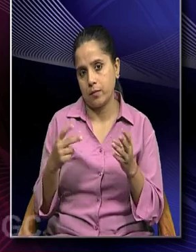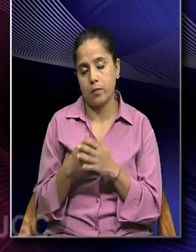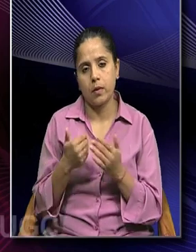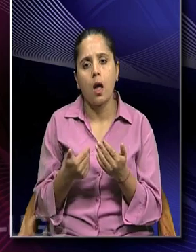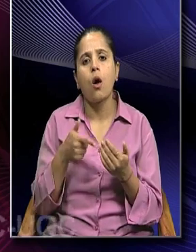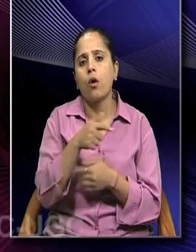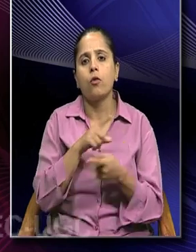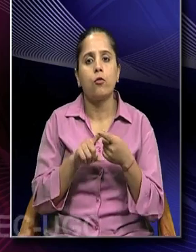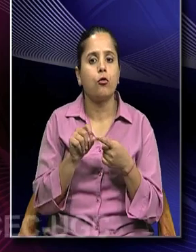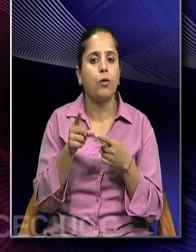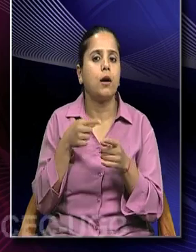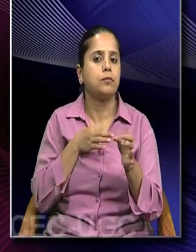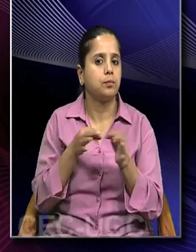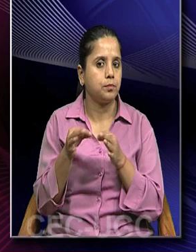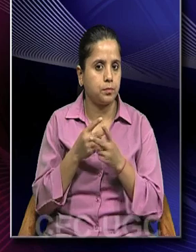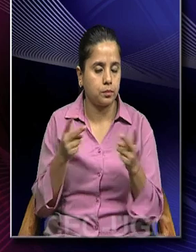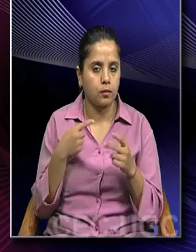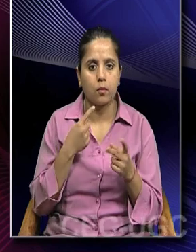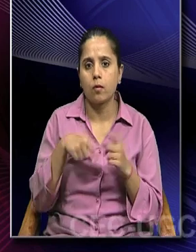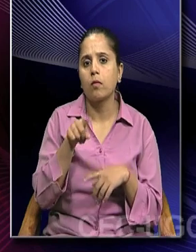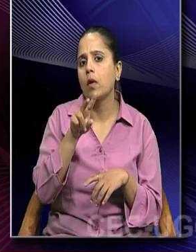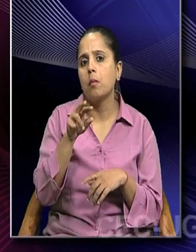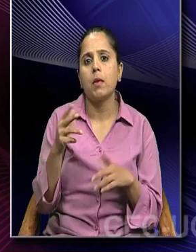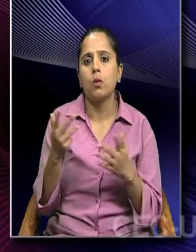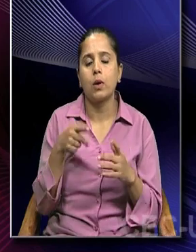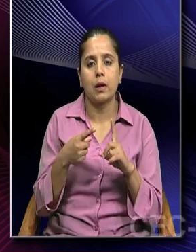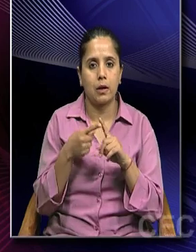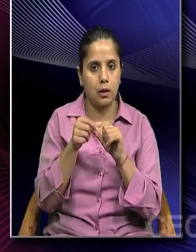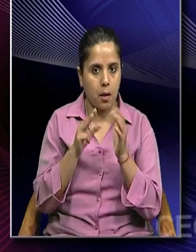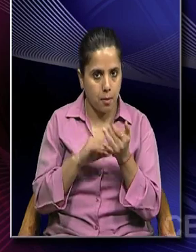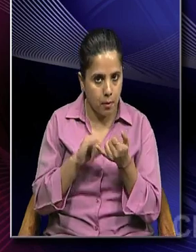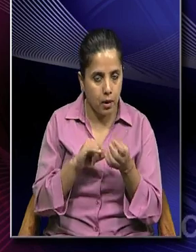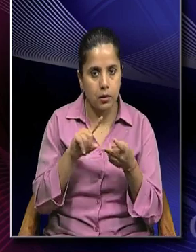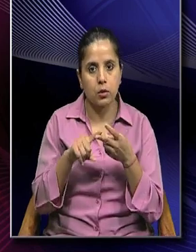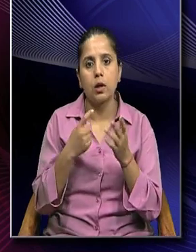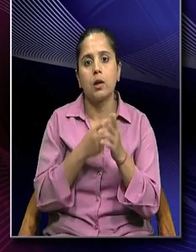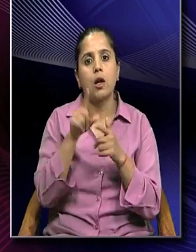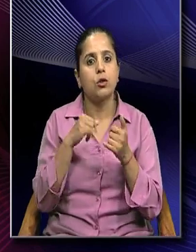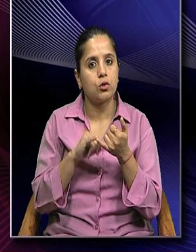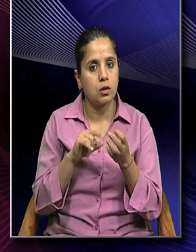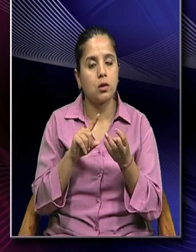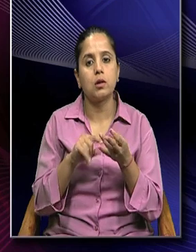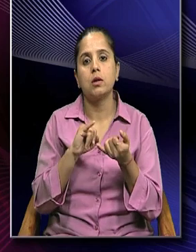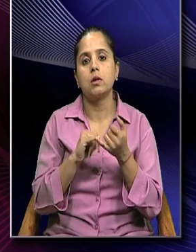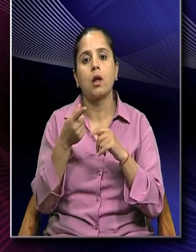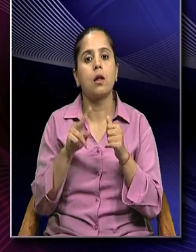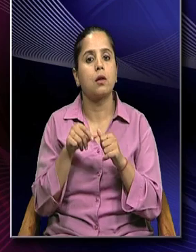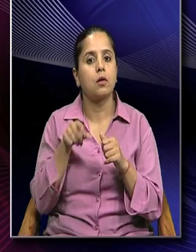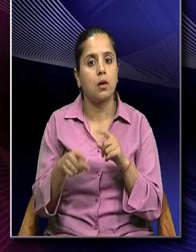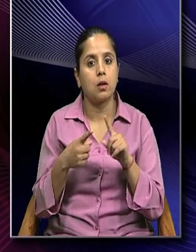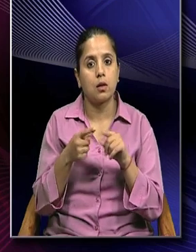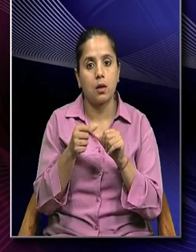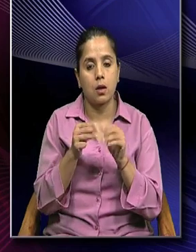let me first elaborate what do we mean by the term tamas, rajas and sattva. Tamasic is